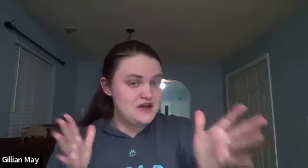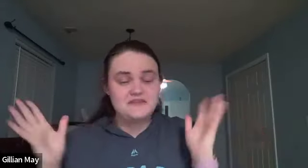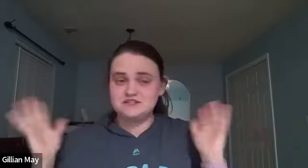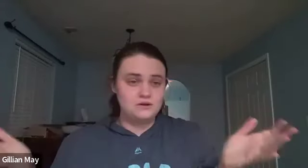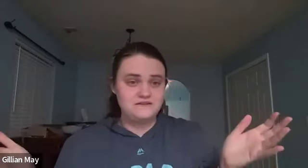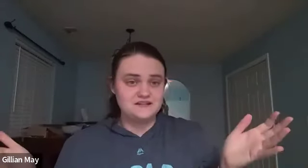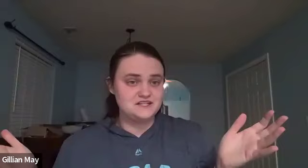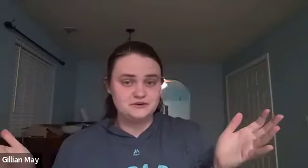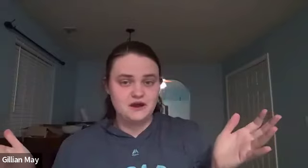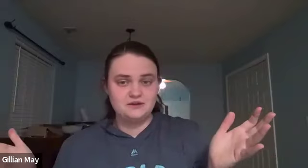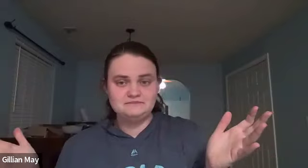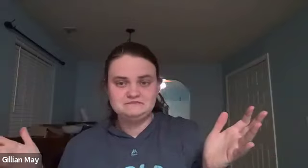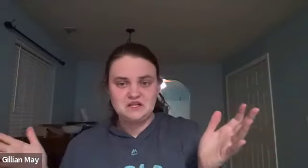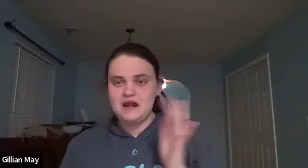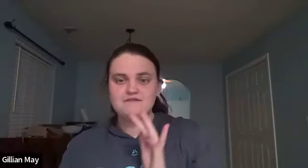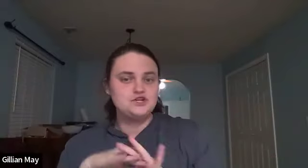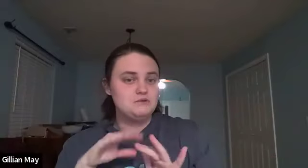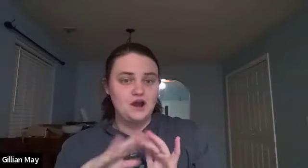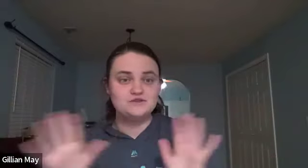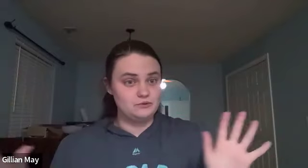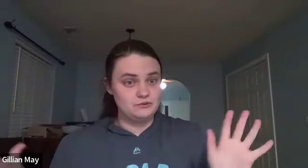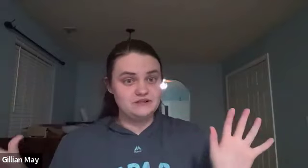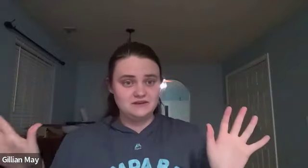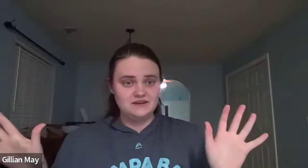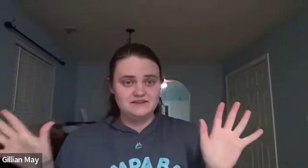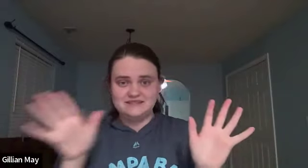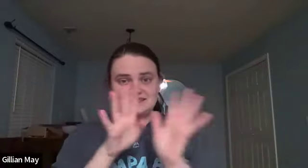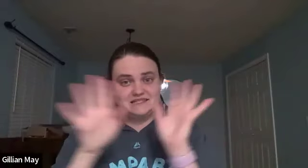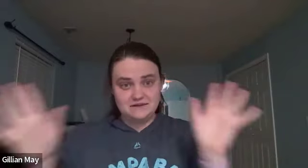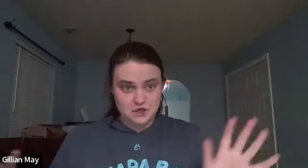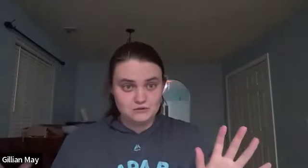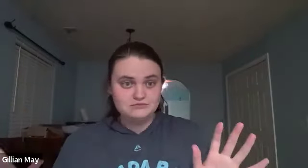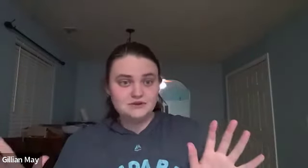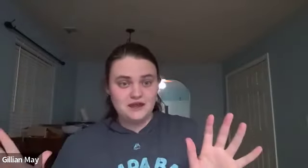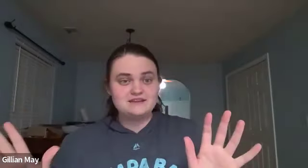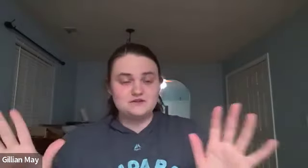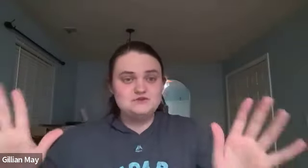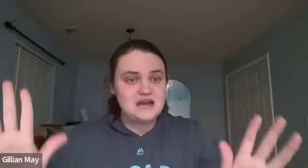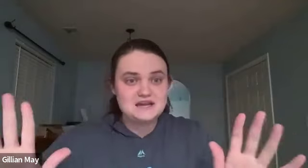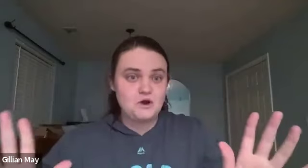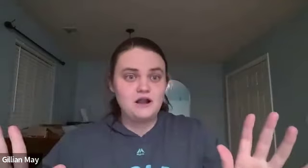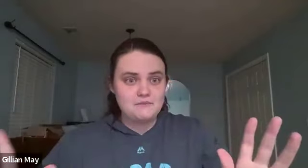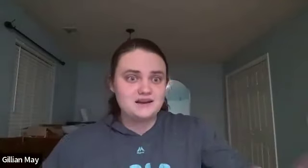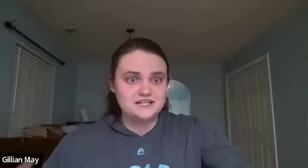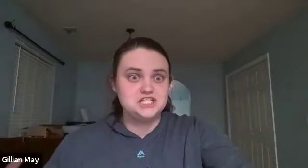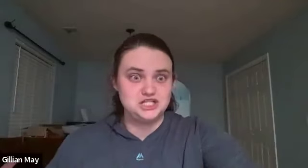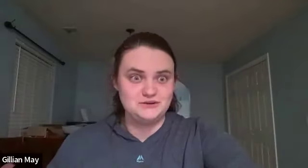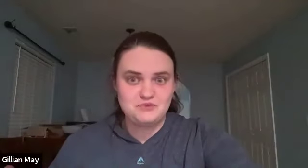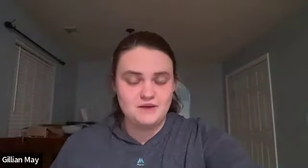that, that's totally fine too. Whatever you were comfortable with. This is a safe zone. Okay. So if you sign it wrong, I'm not going to judge you. I